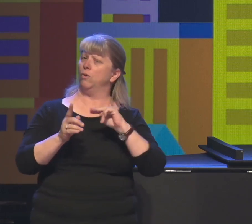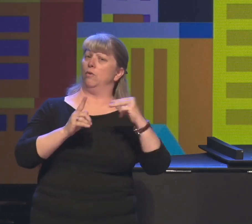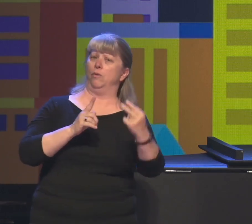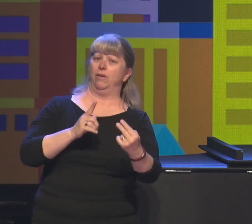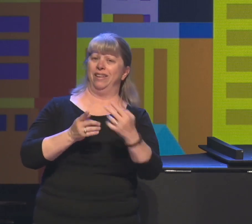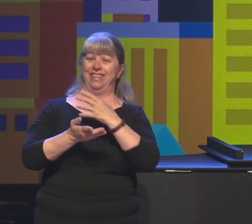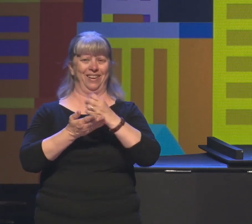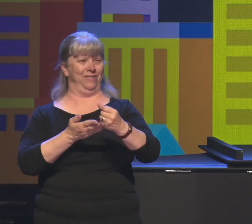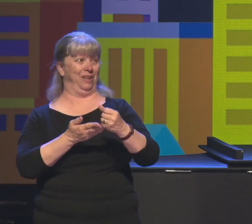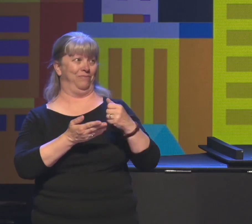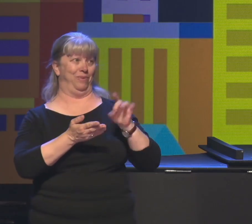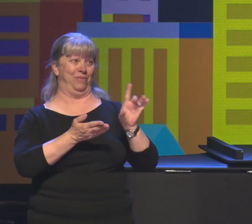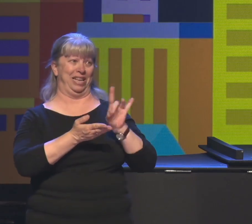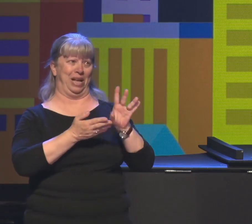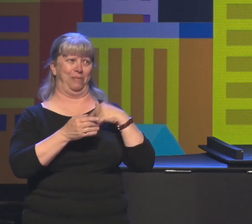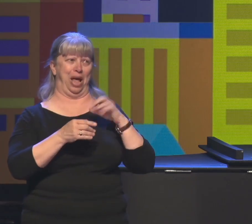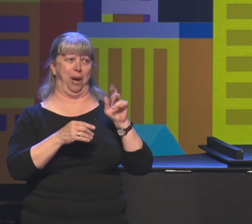out.